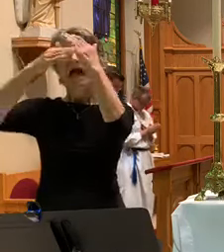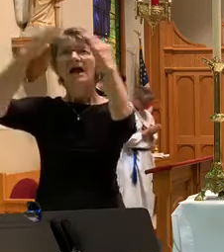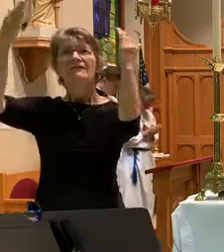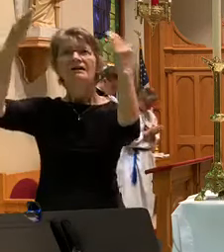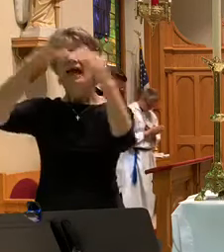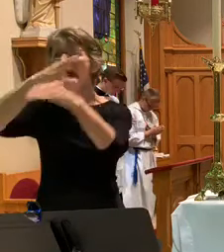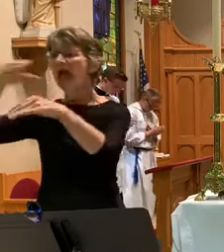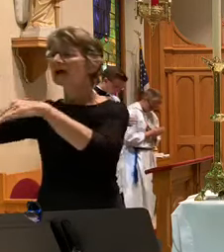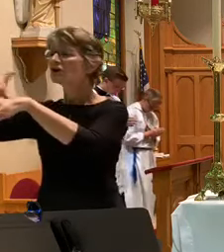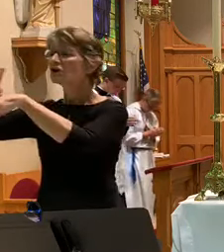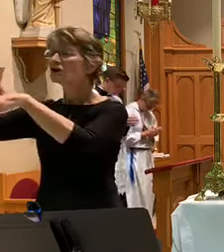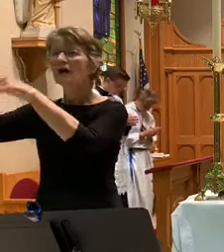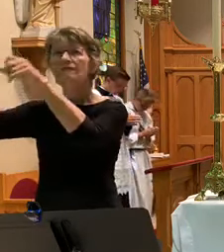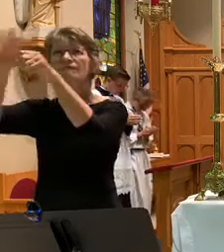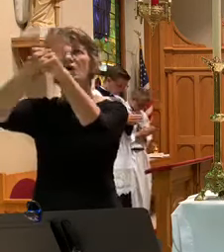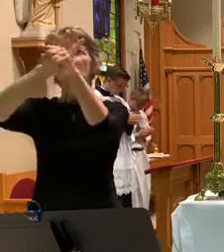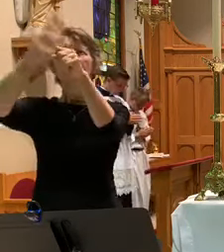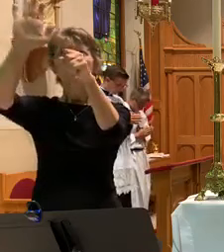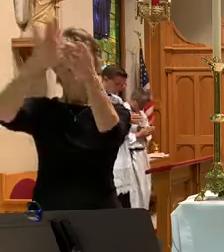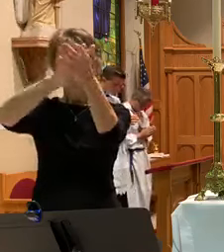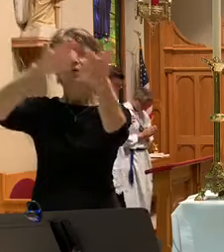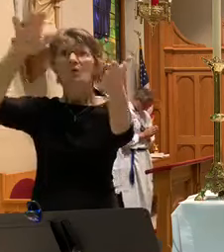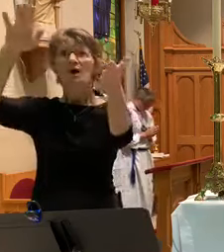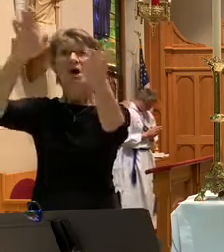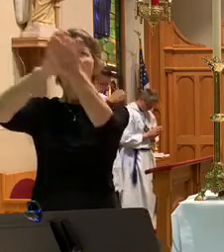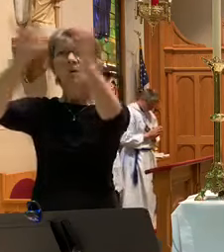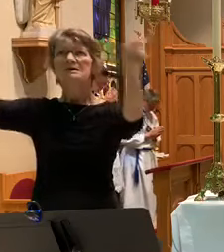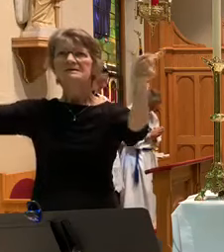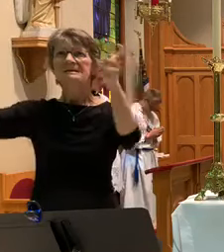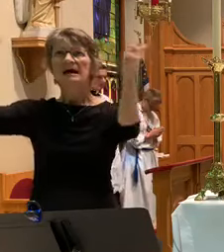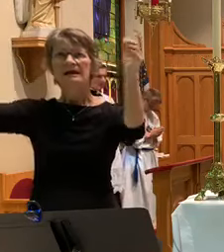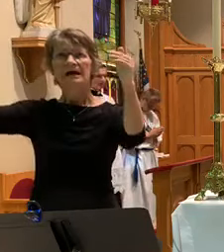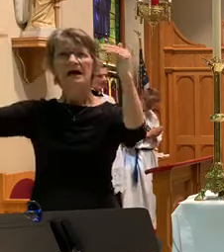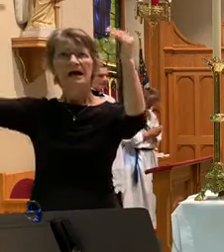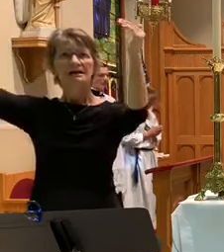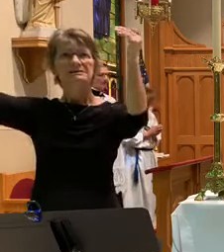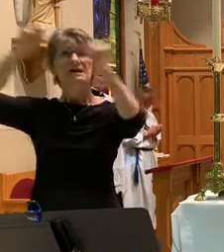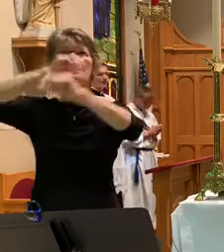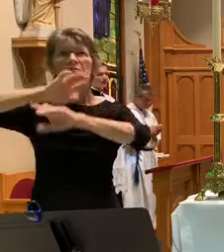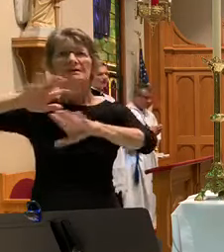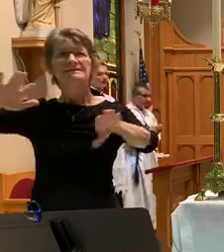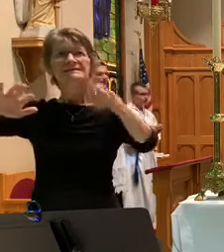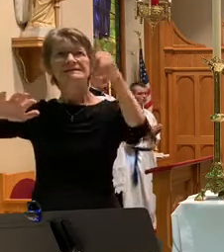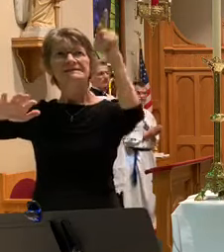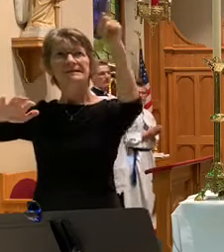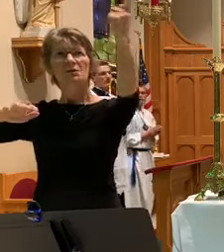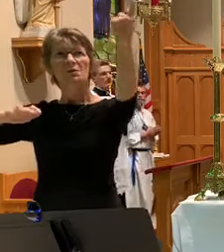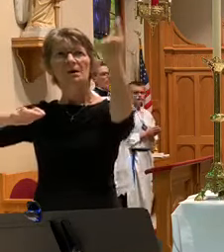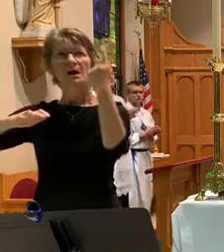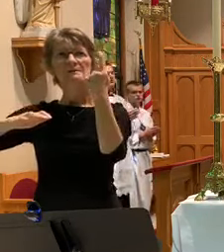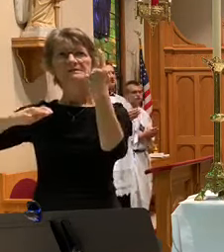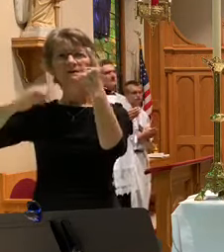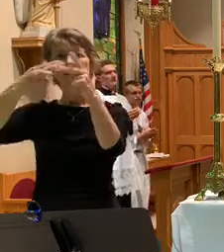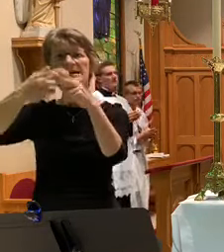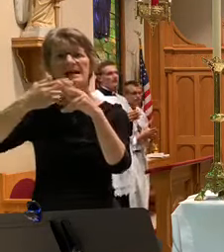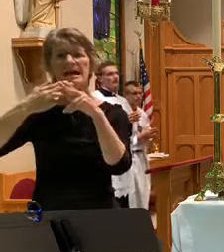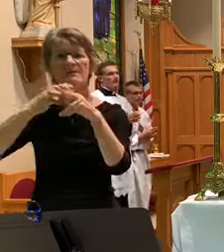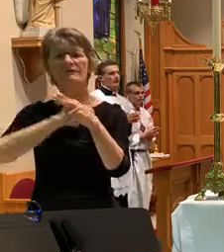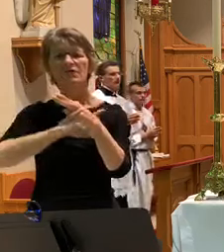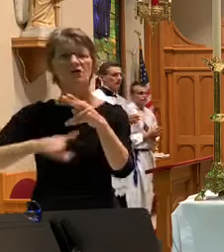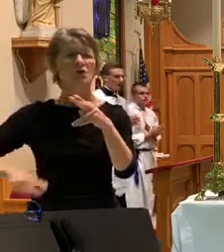earth are full of your glory. Hosanna in the highest. Blessed is he who comes in the name of the